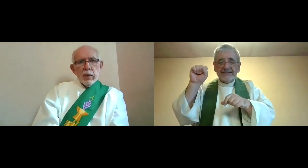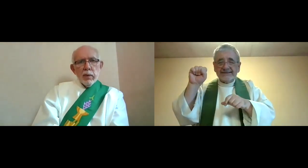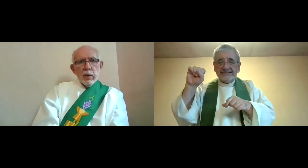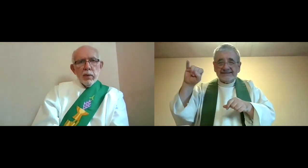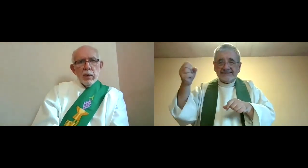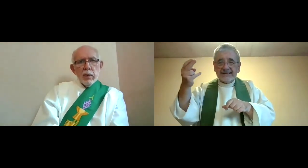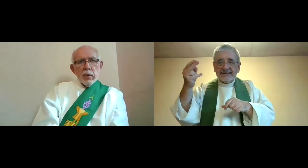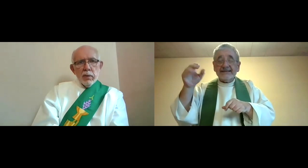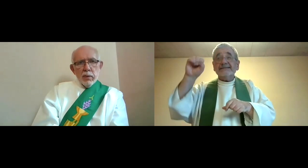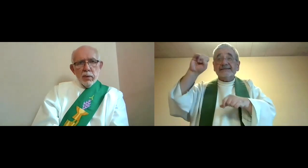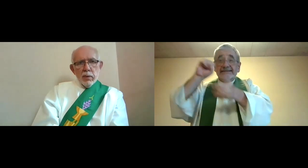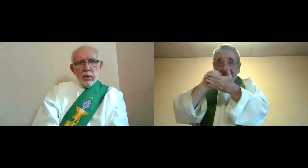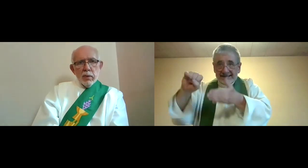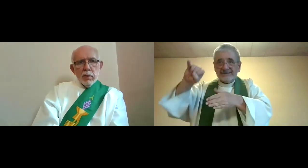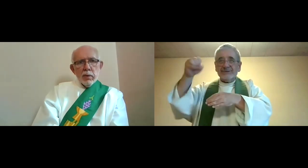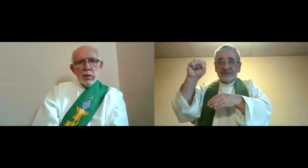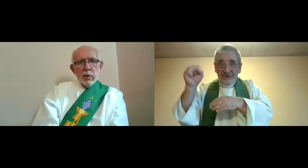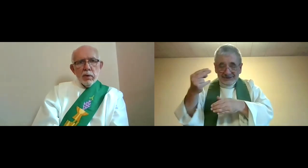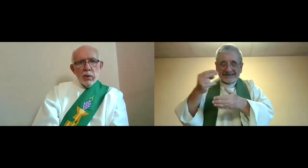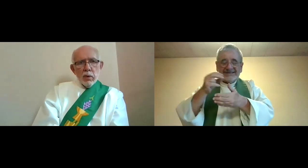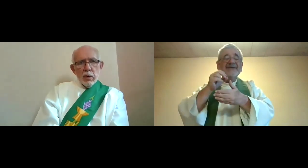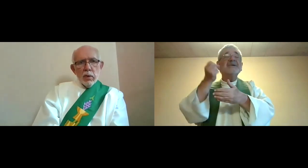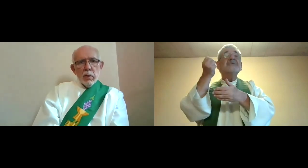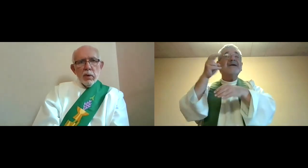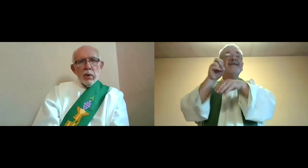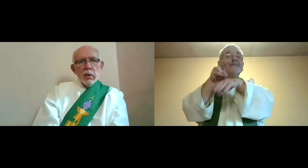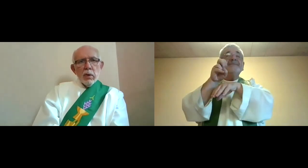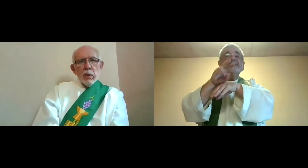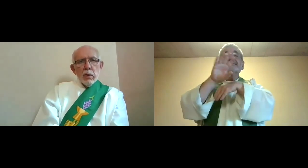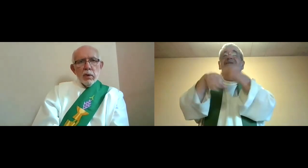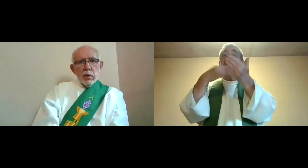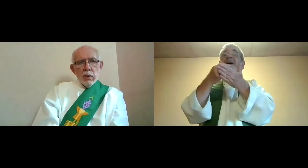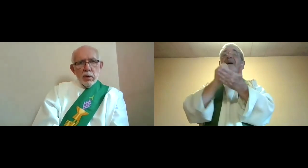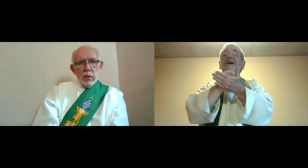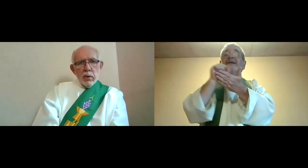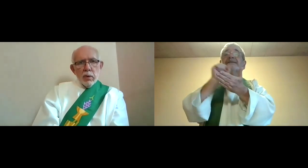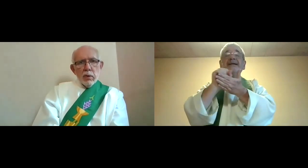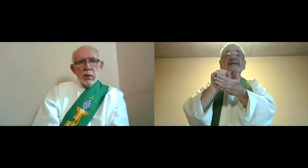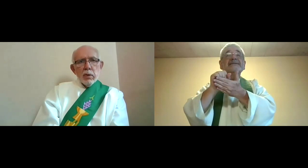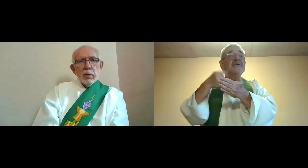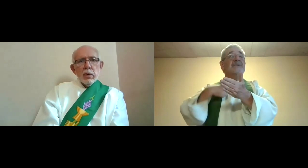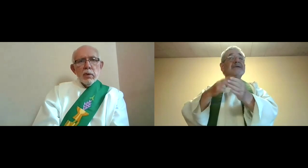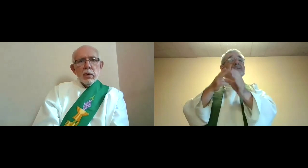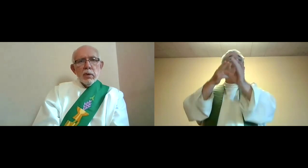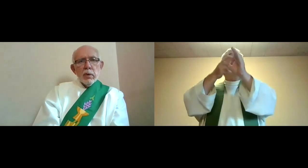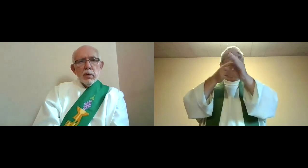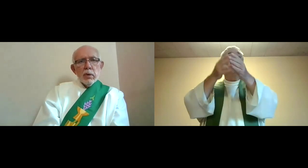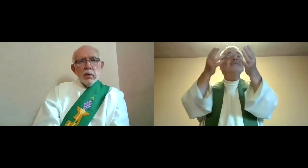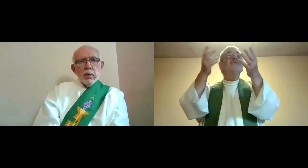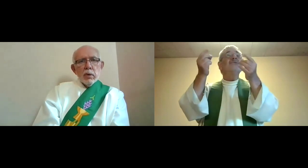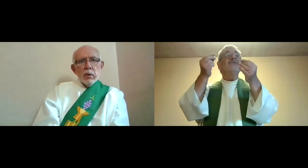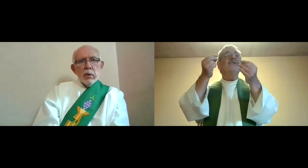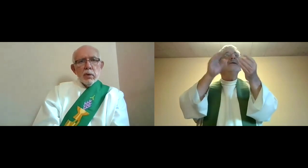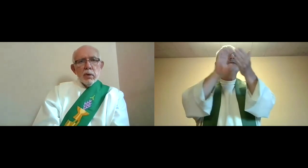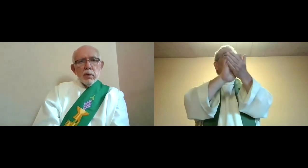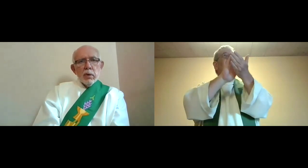Mary, with Blessed Joseph, her spouse, with the blessed apostles and all the saints who have pleased you throughout the